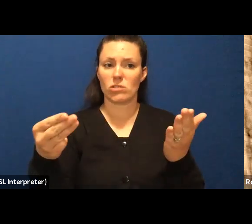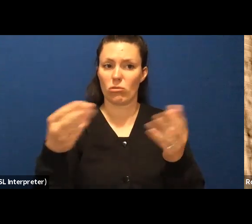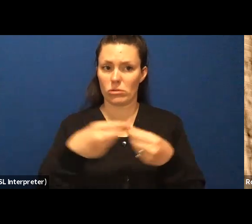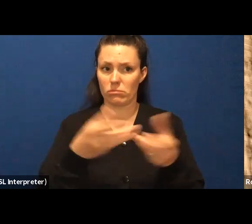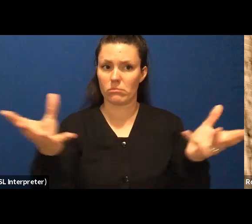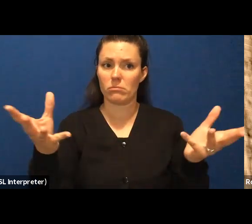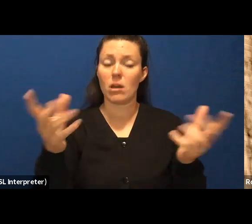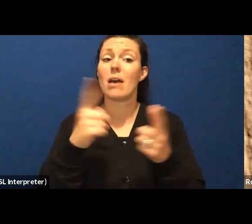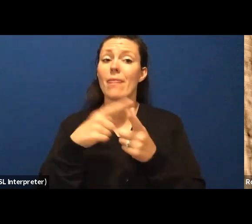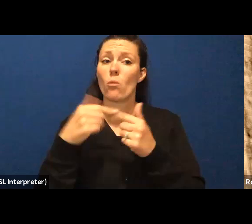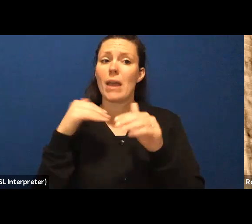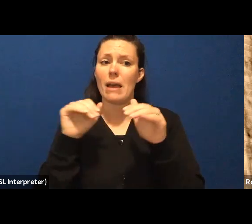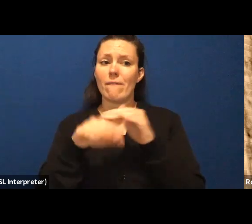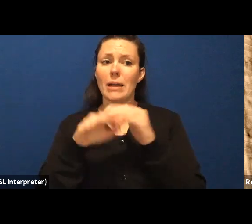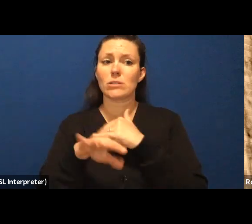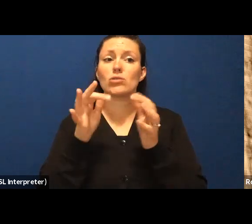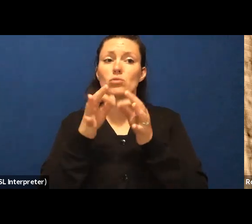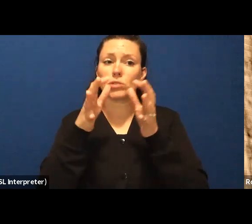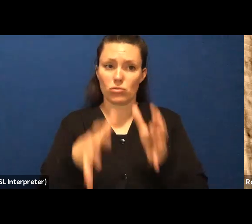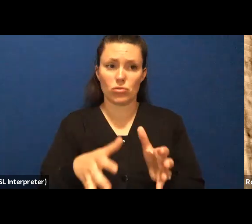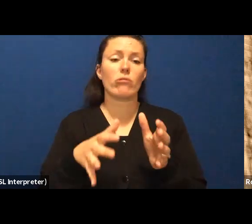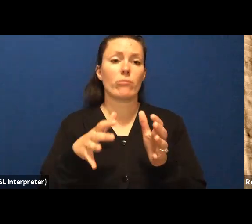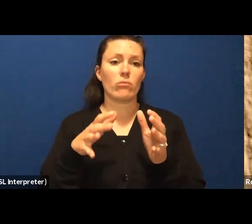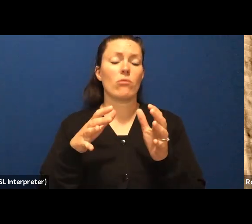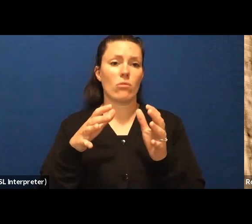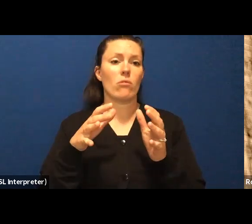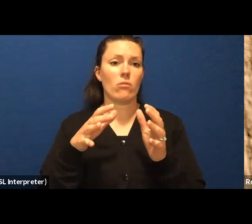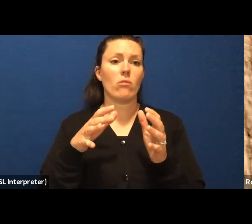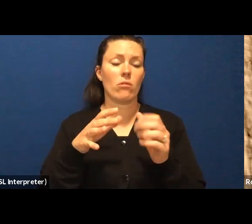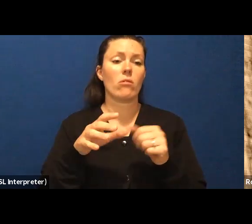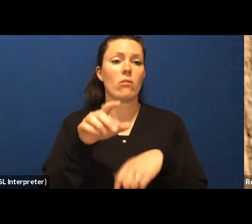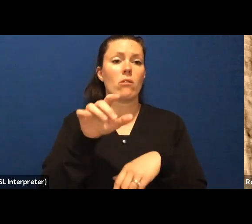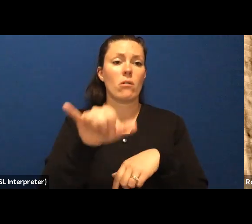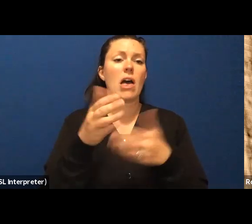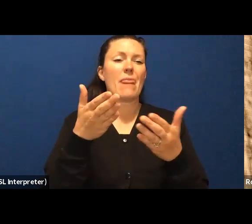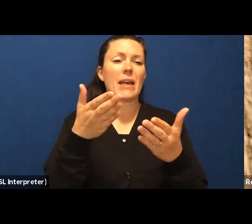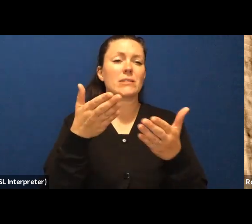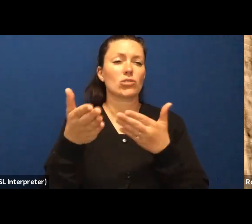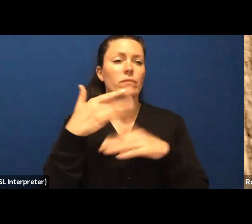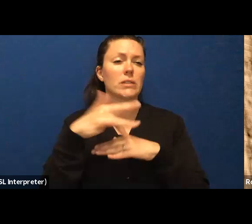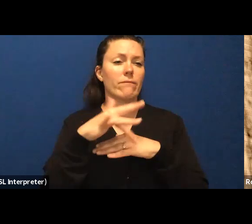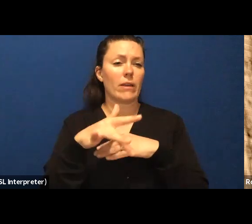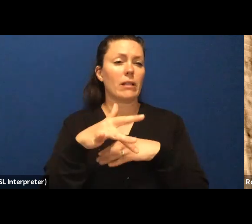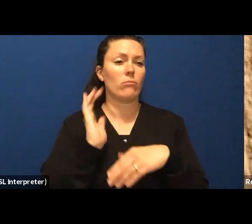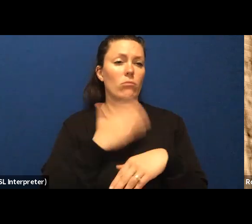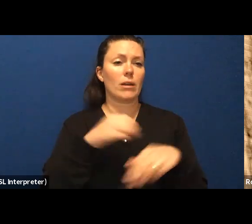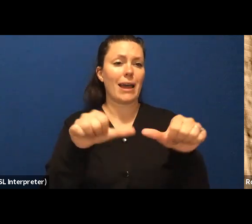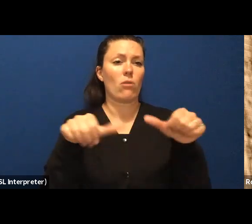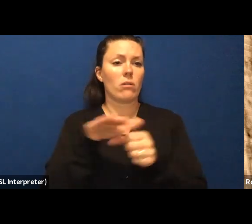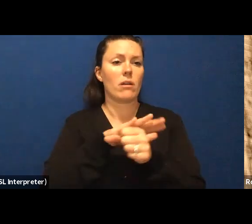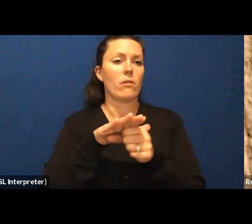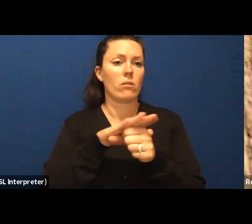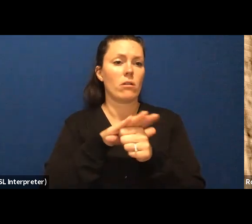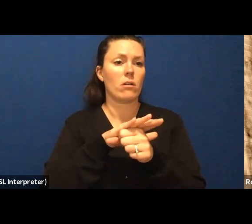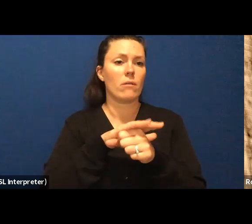an interpreting line, which goes through a service in the metro area, where,